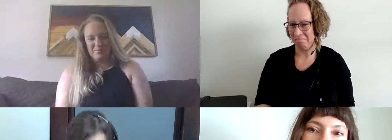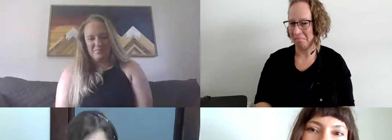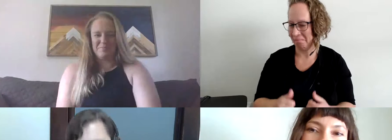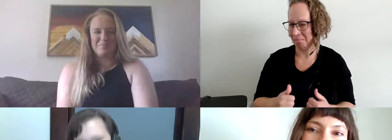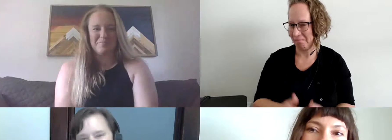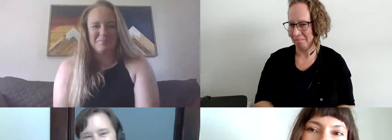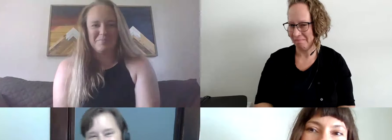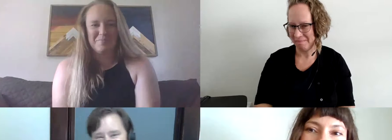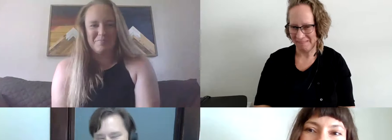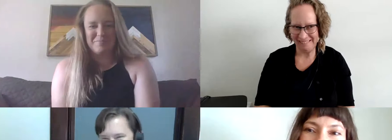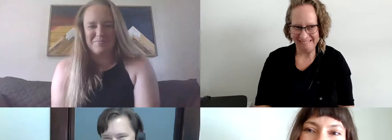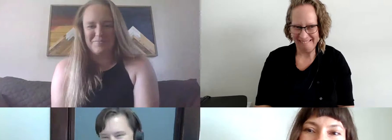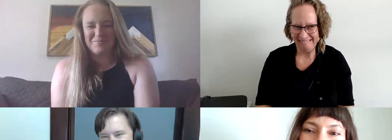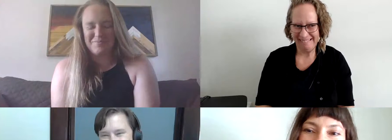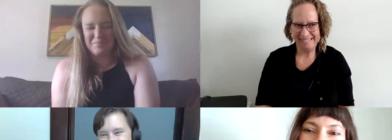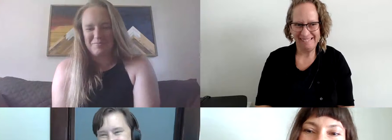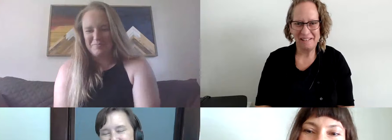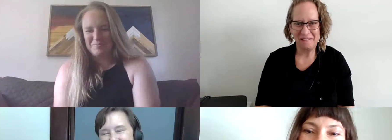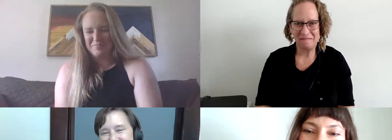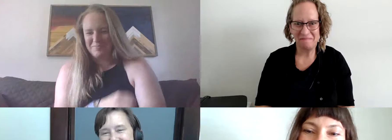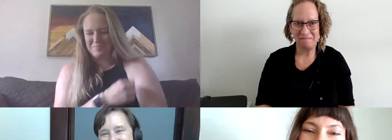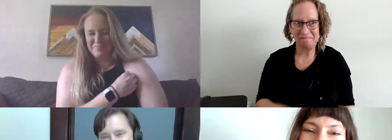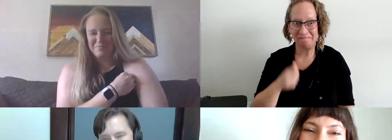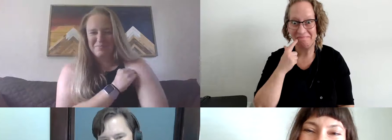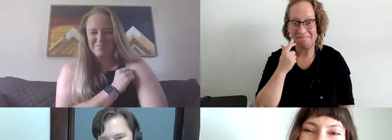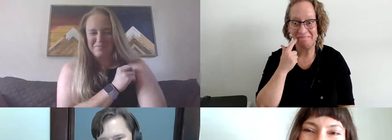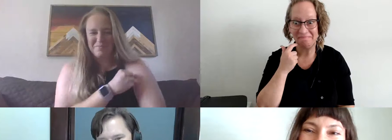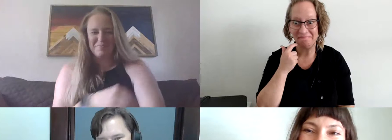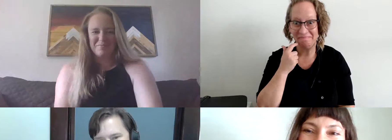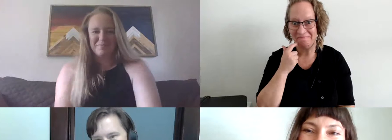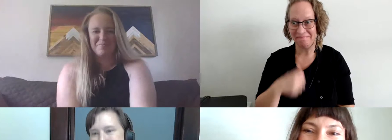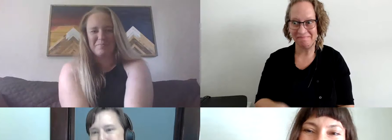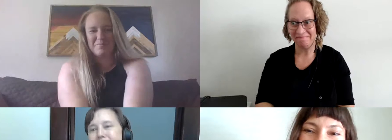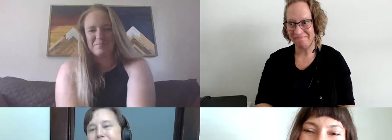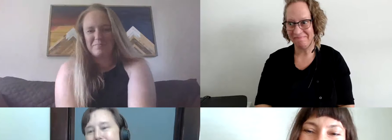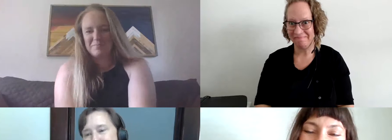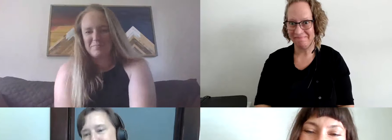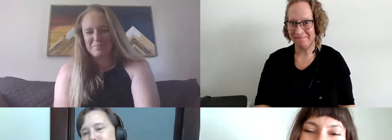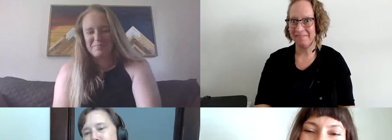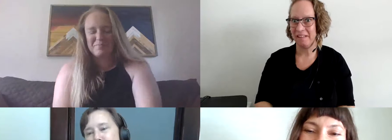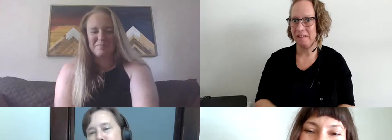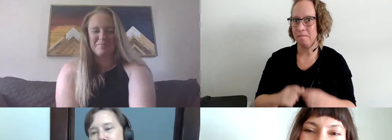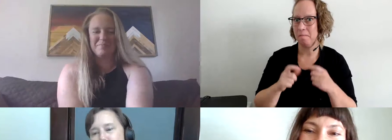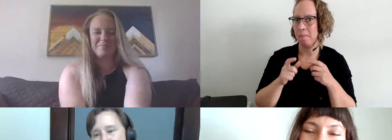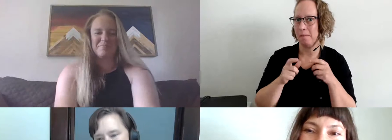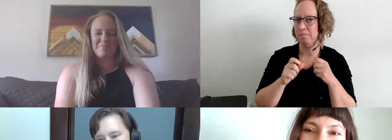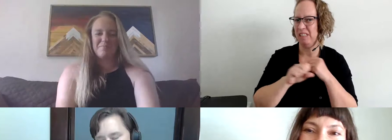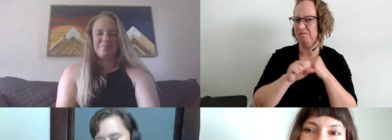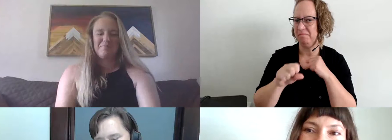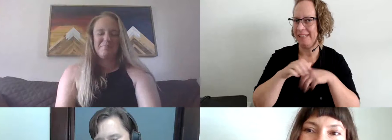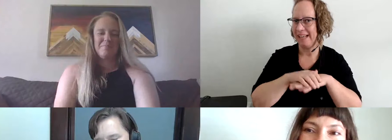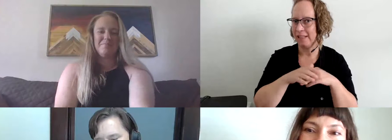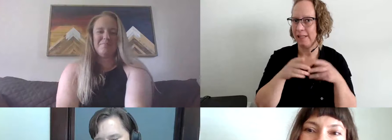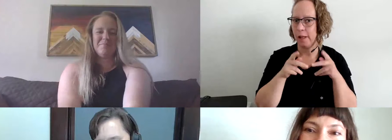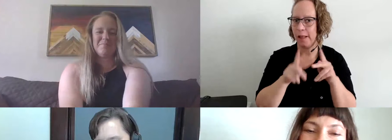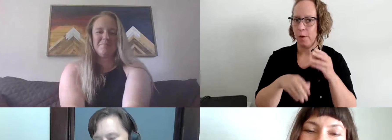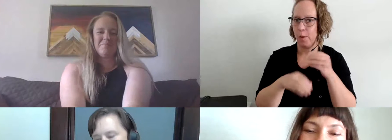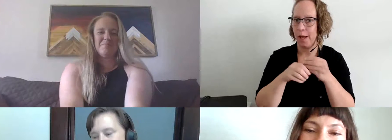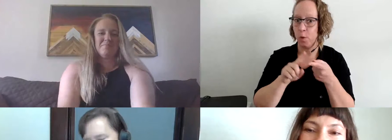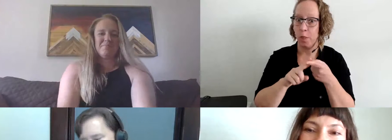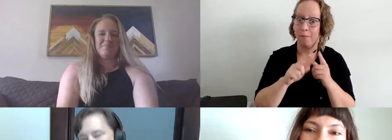oh, I'm sorry. Awesome. I just wanted to make sure I had answered your question completely. But allowing them to put those words into the